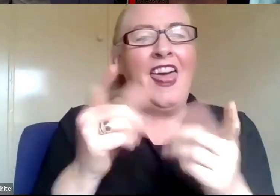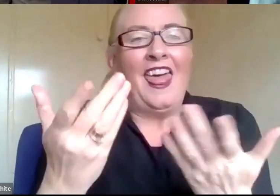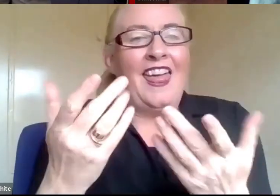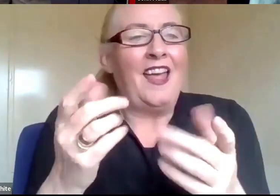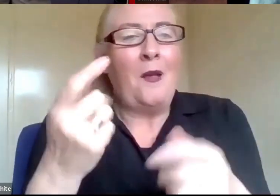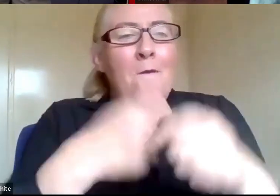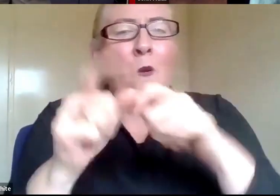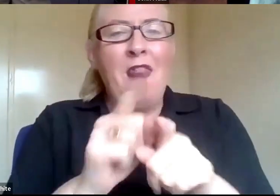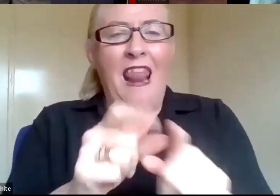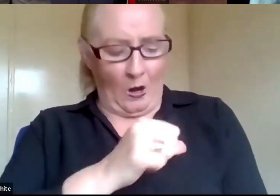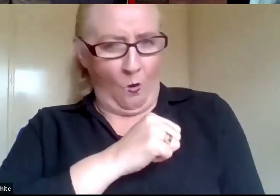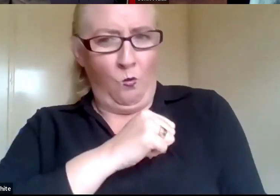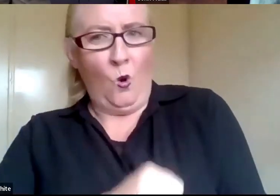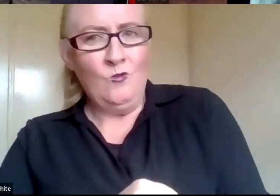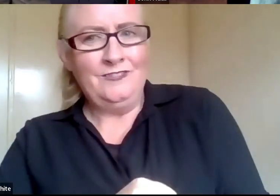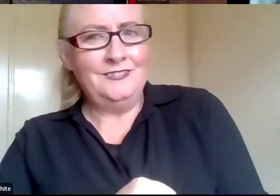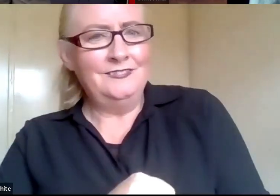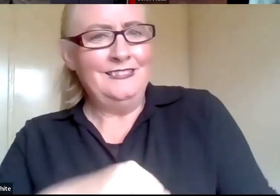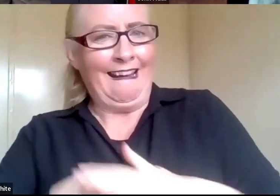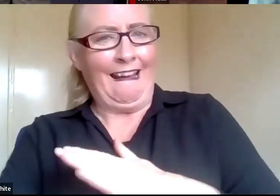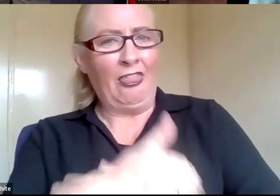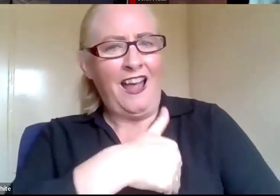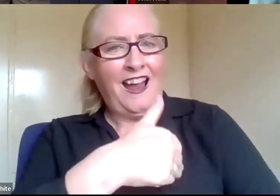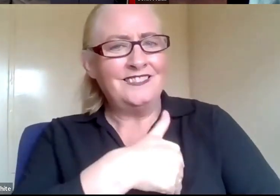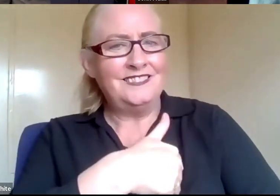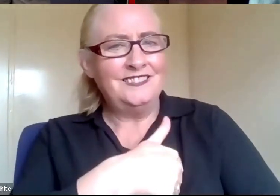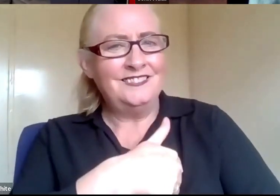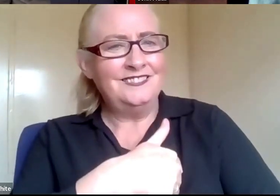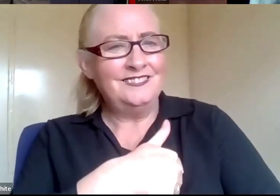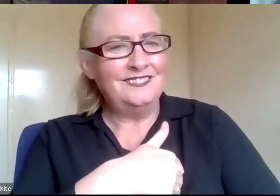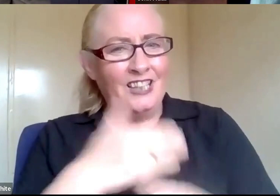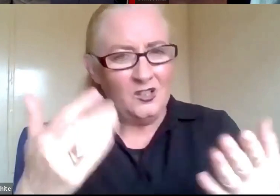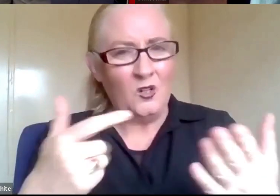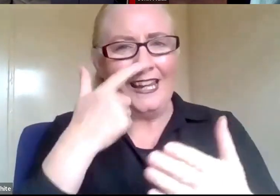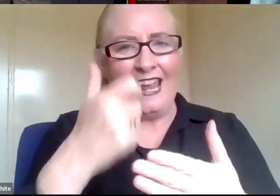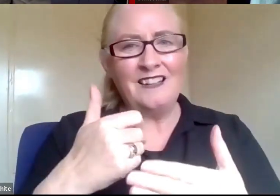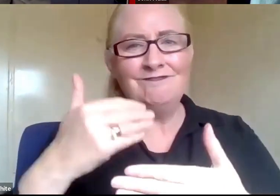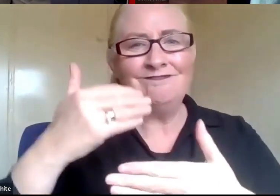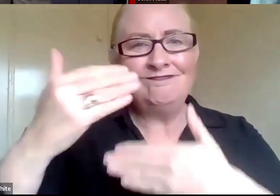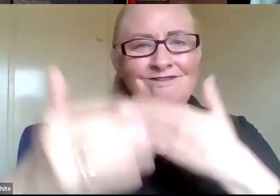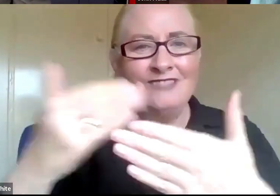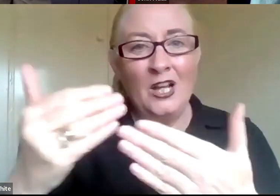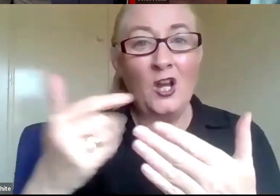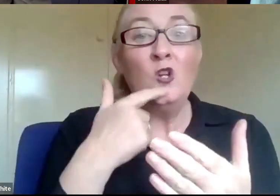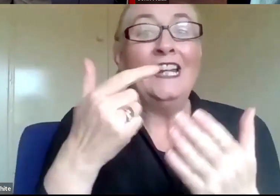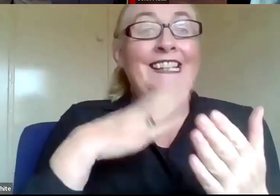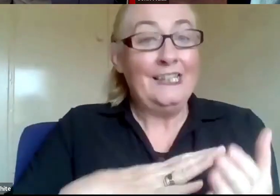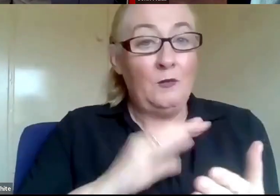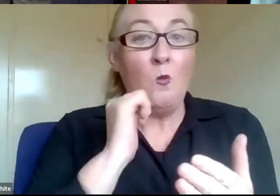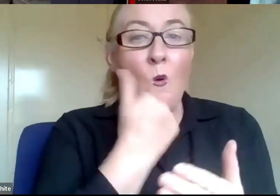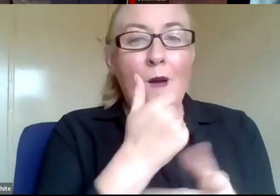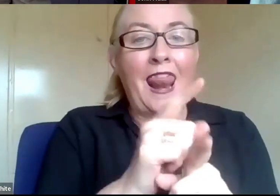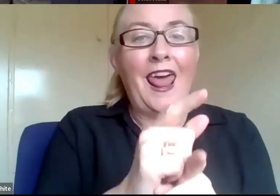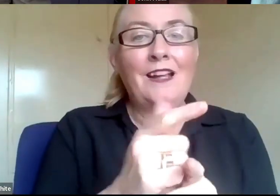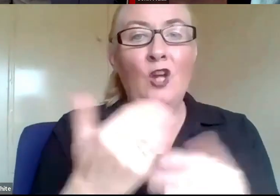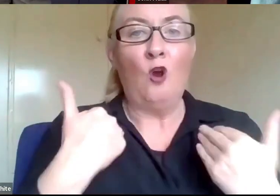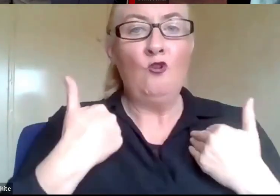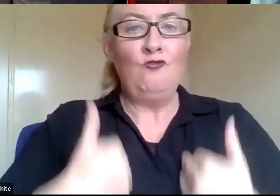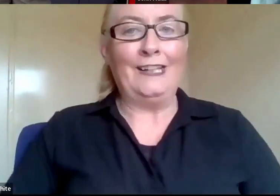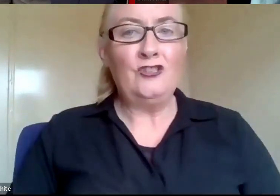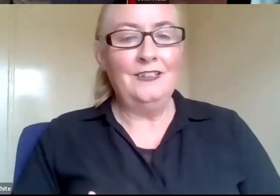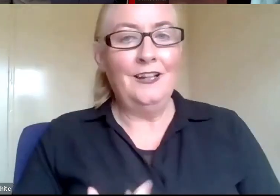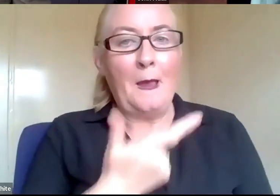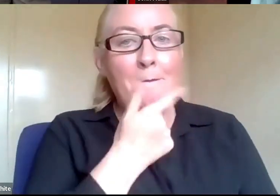to really like people. And last but not least, in my very short list,